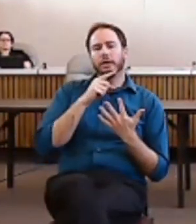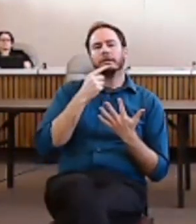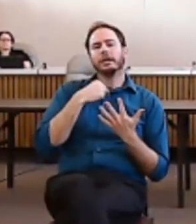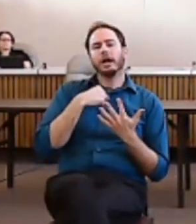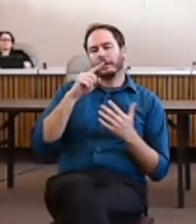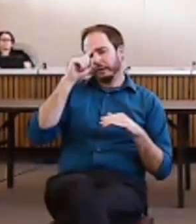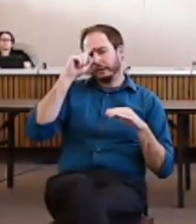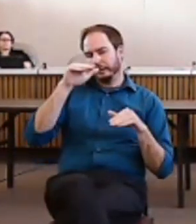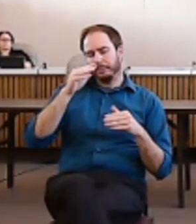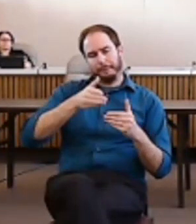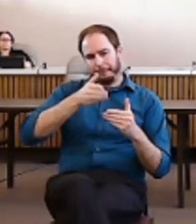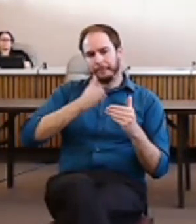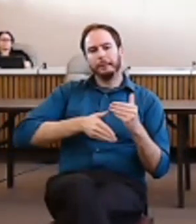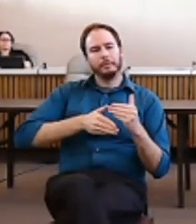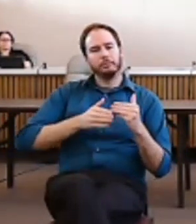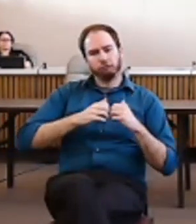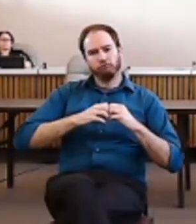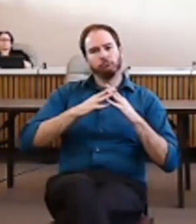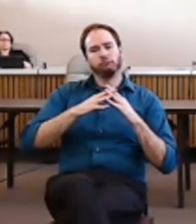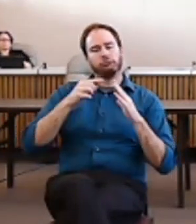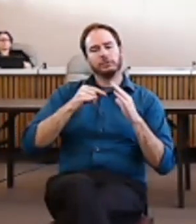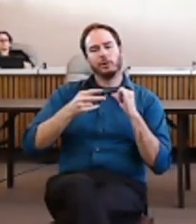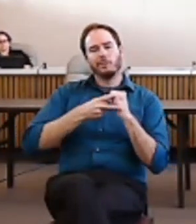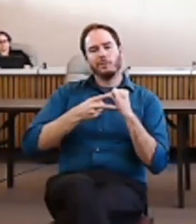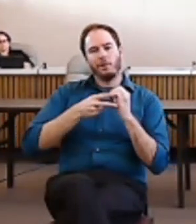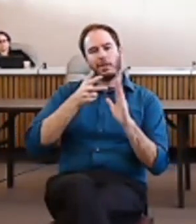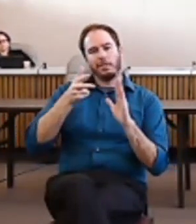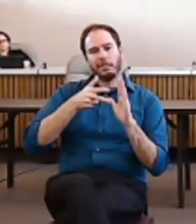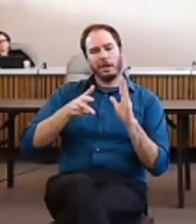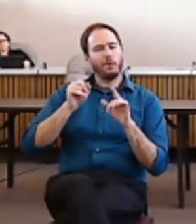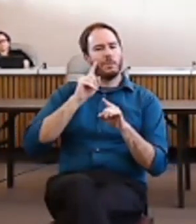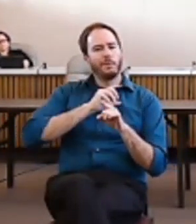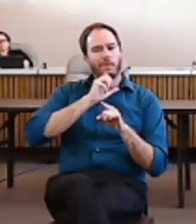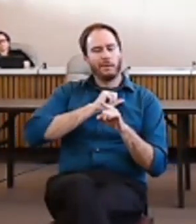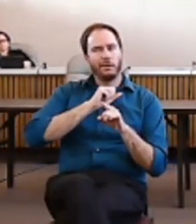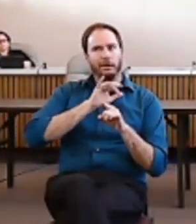the anticipated completion date of the storage lot where the old